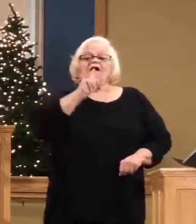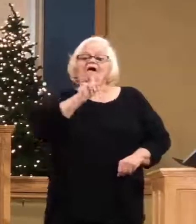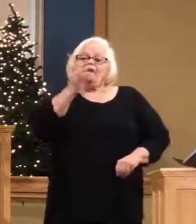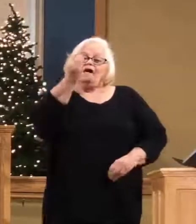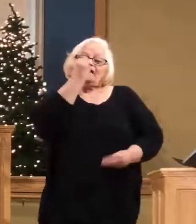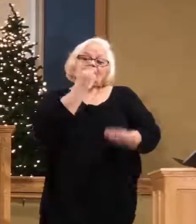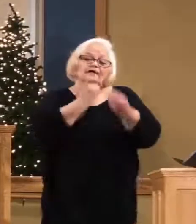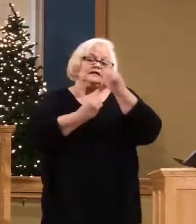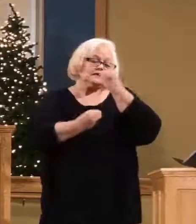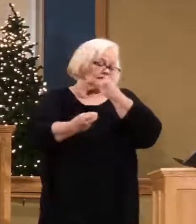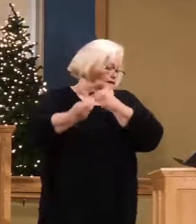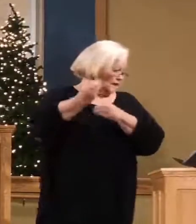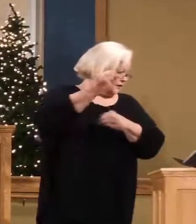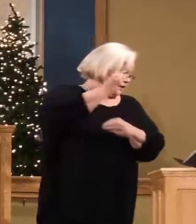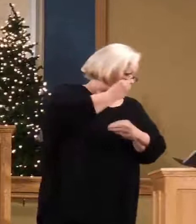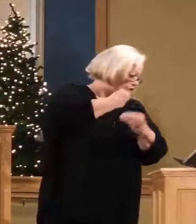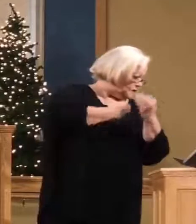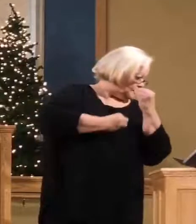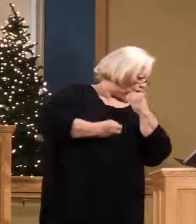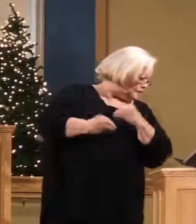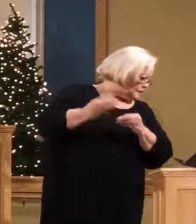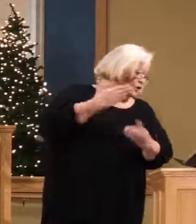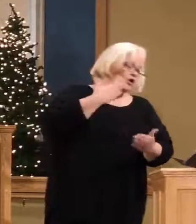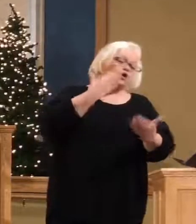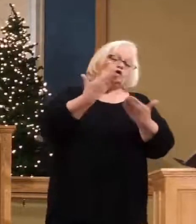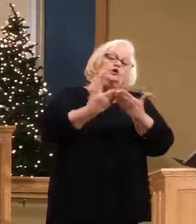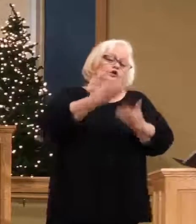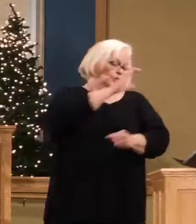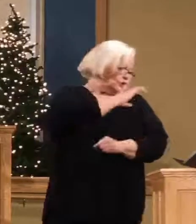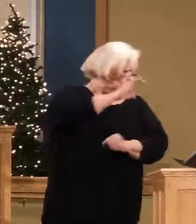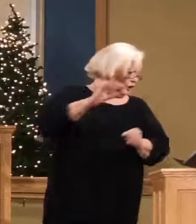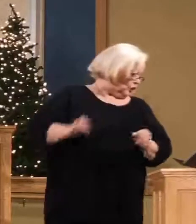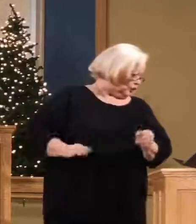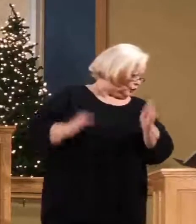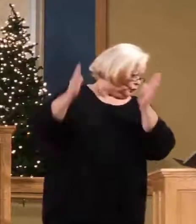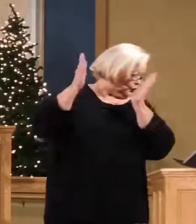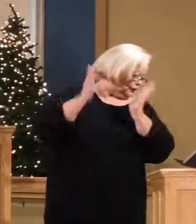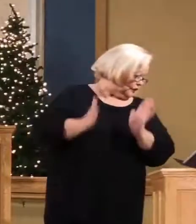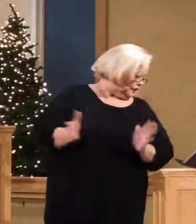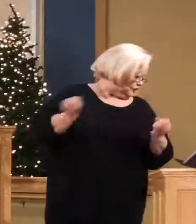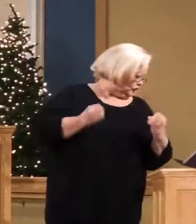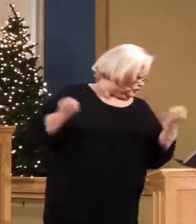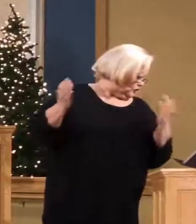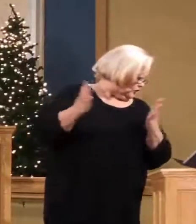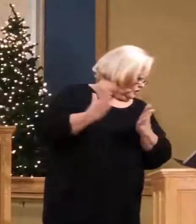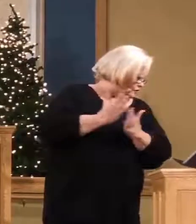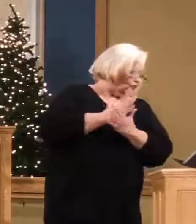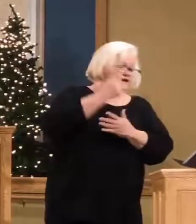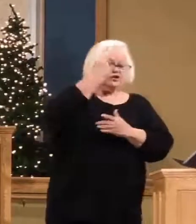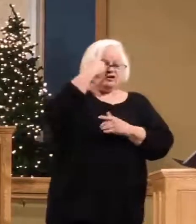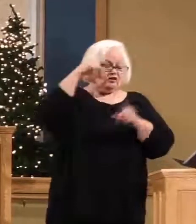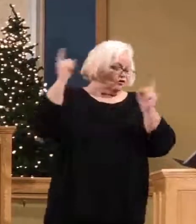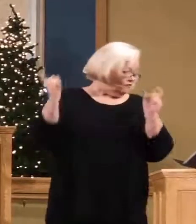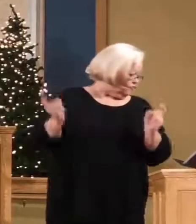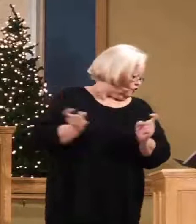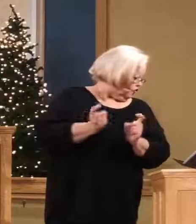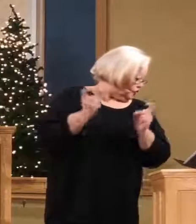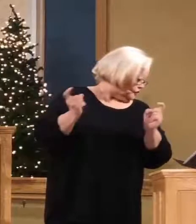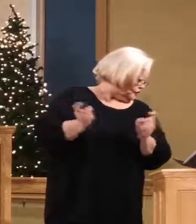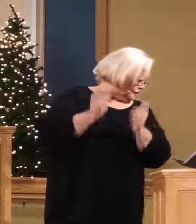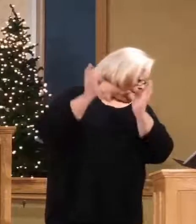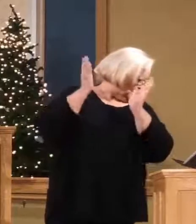feeding? Good Christians, fear for sinners here,